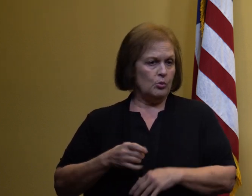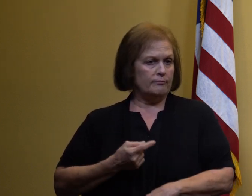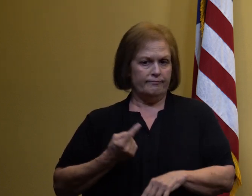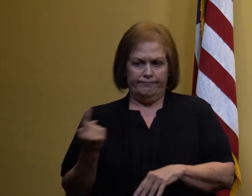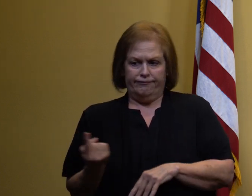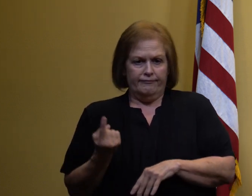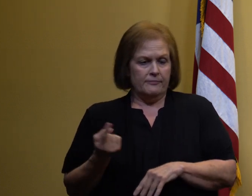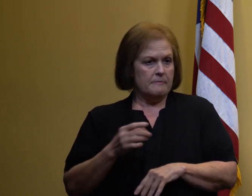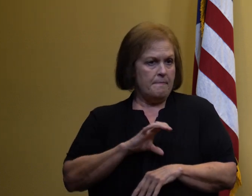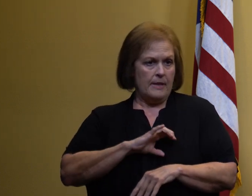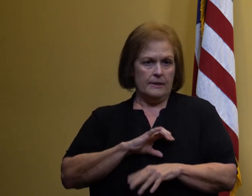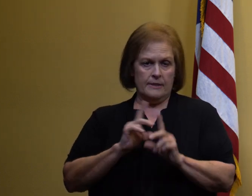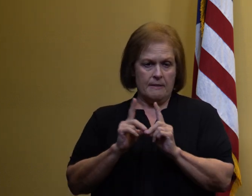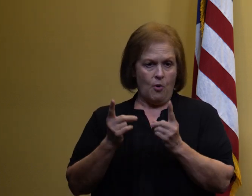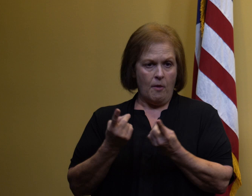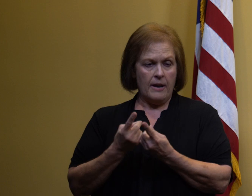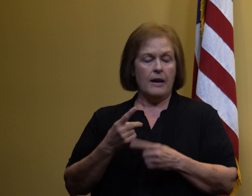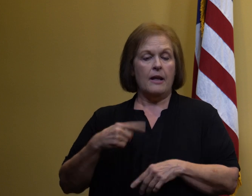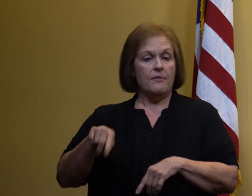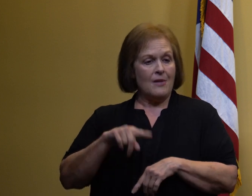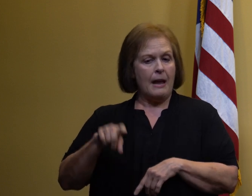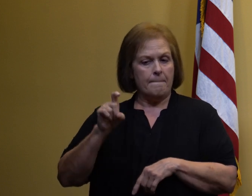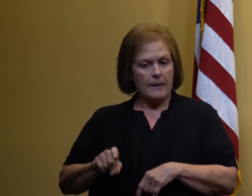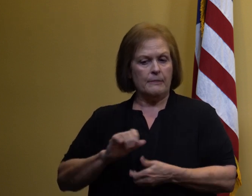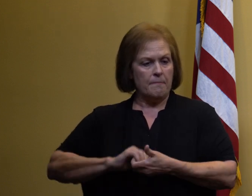New Orleans Police Department, and they must be